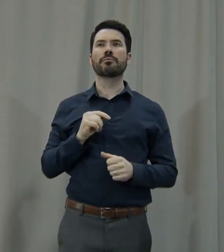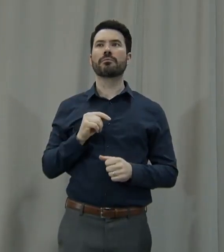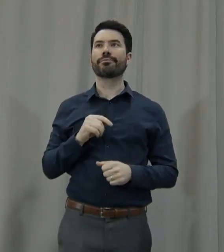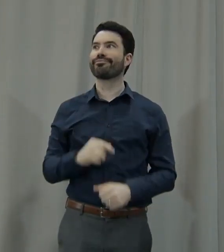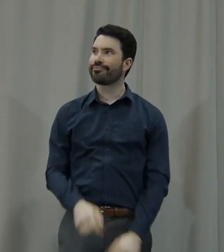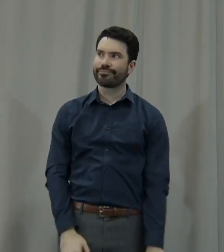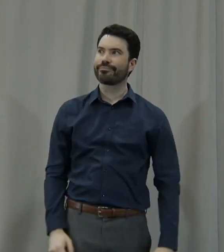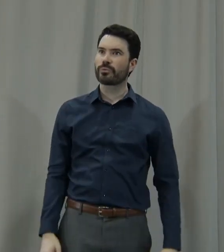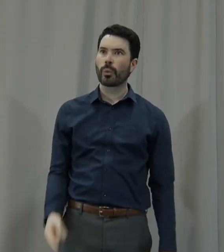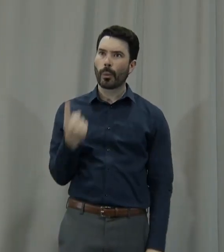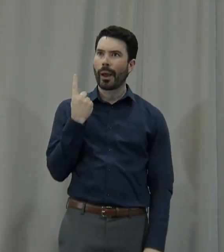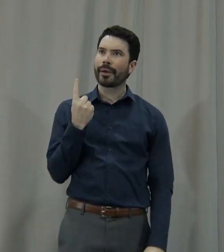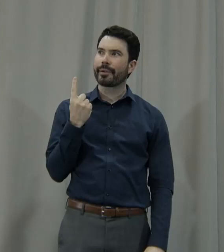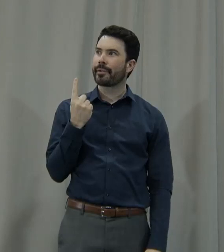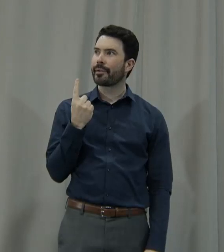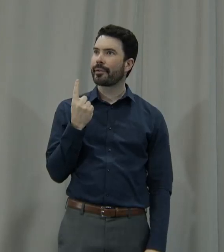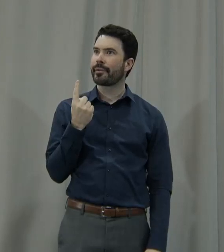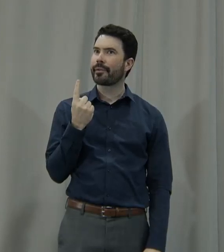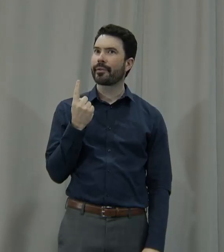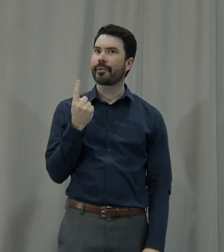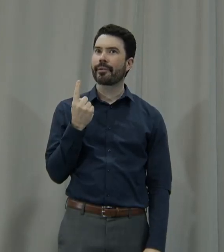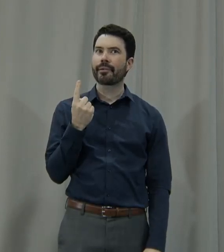I know I got one.